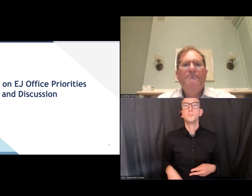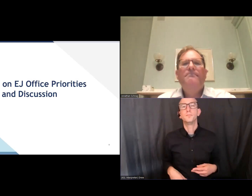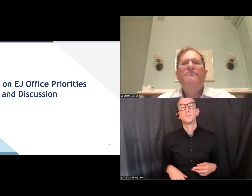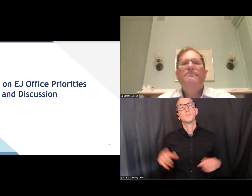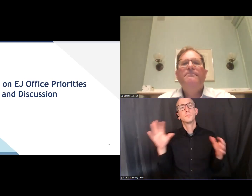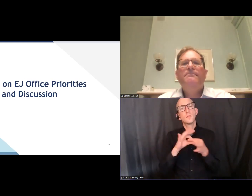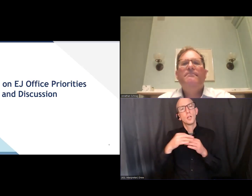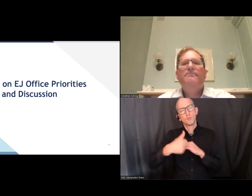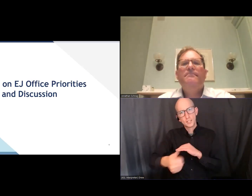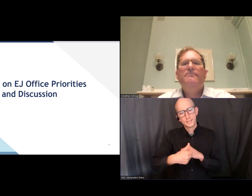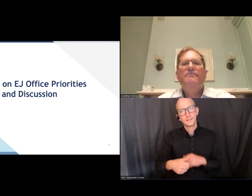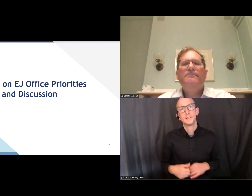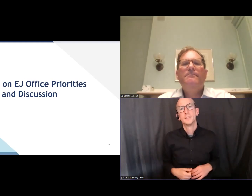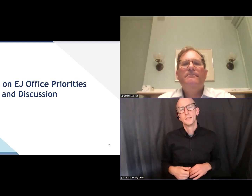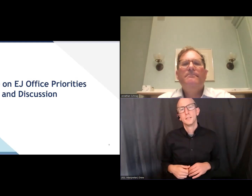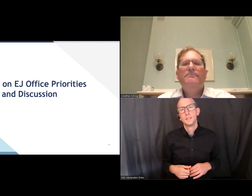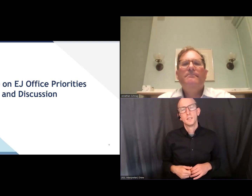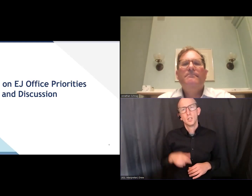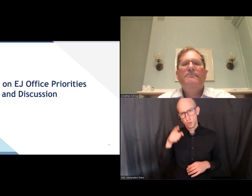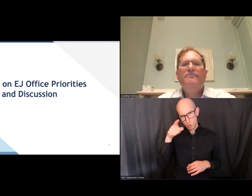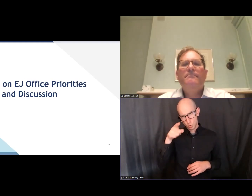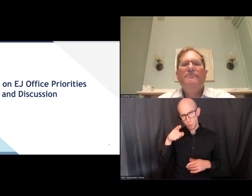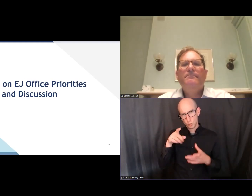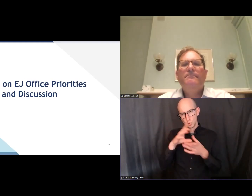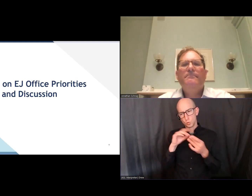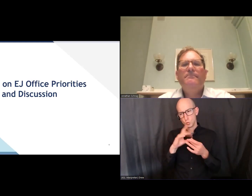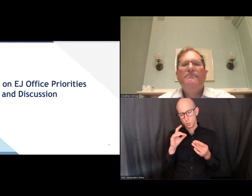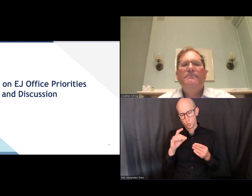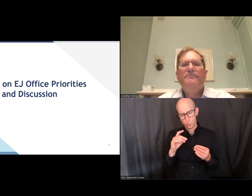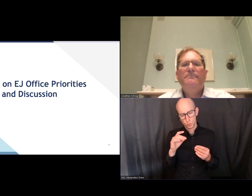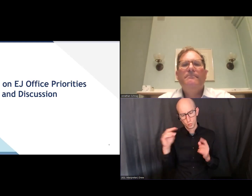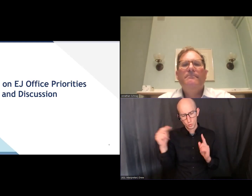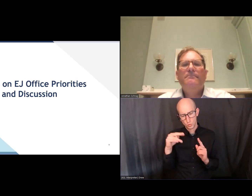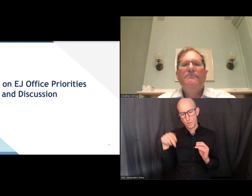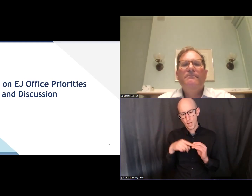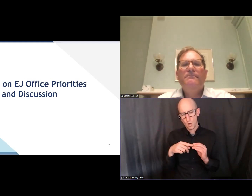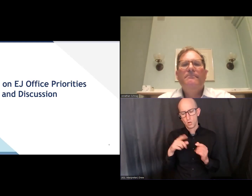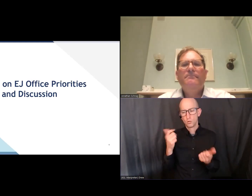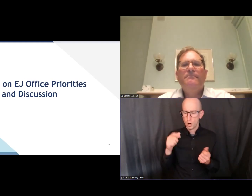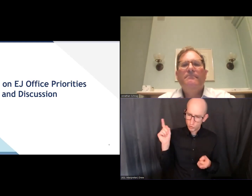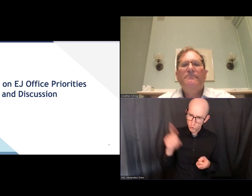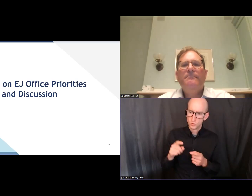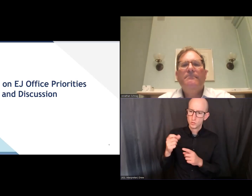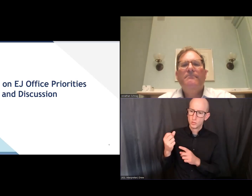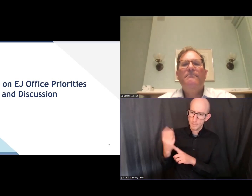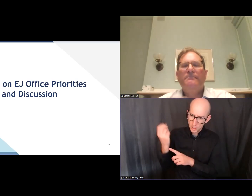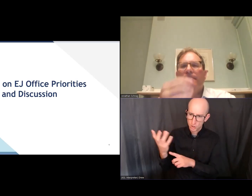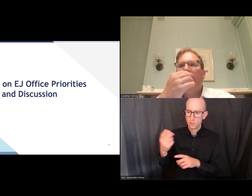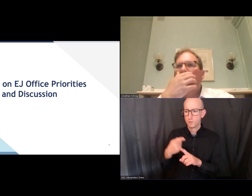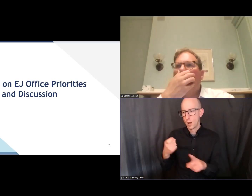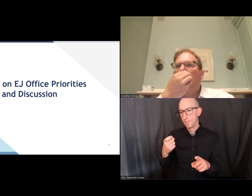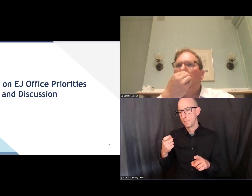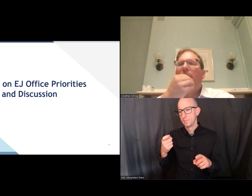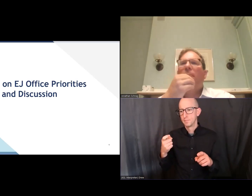know you shared the thinking around reducing emissions from medium and heavy duty vehicles, and